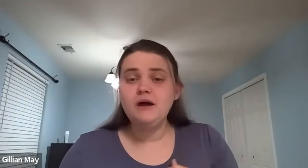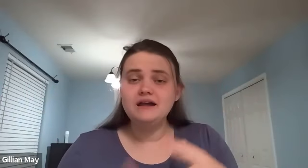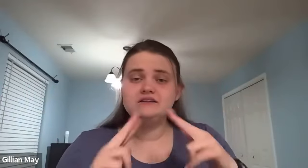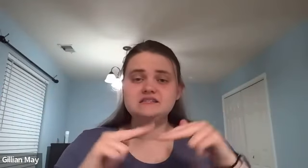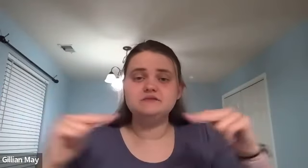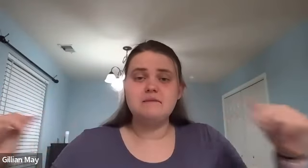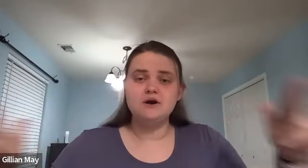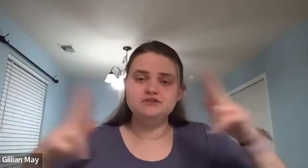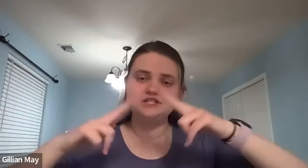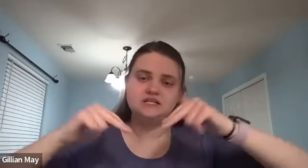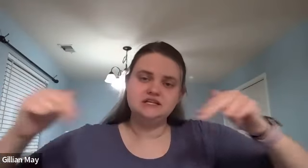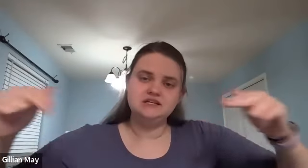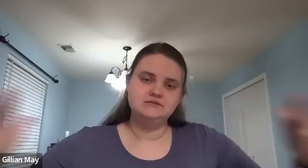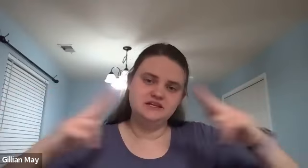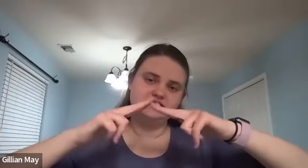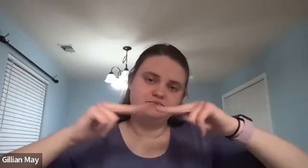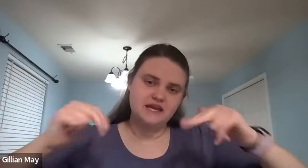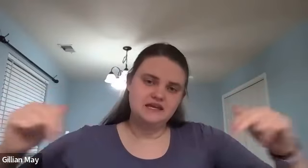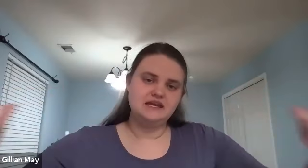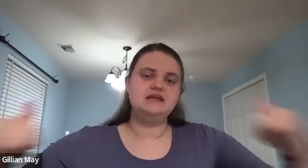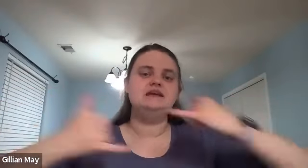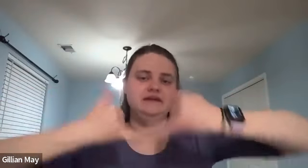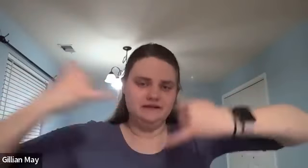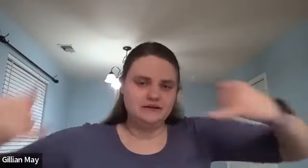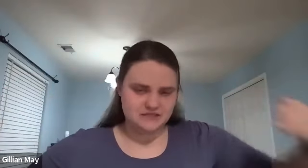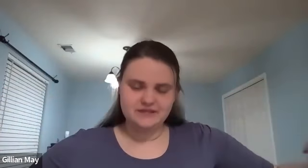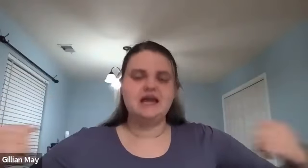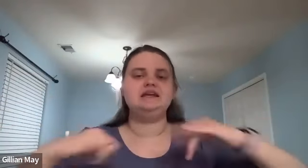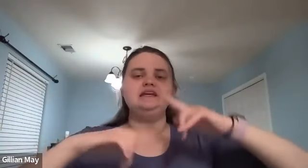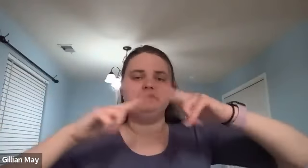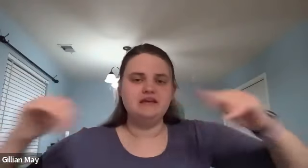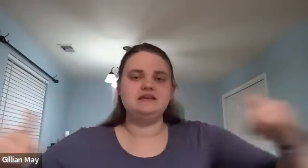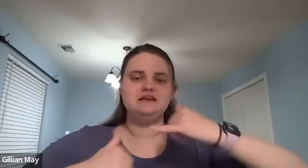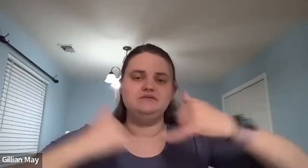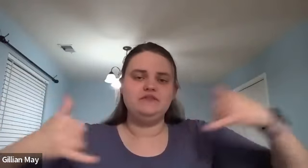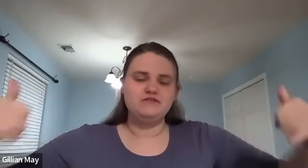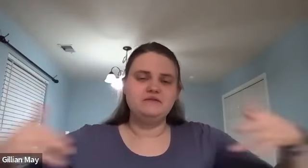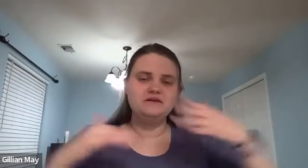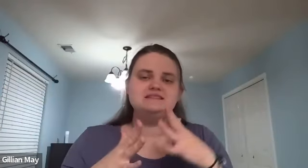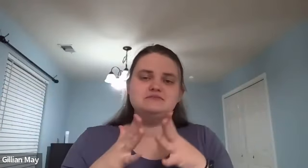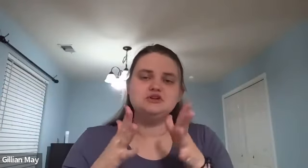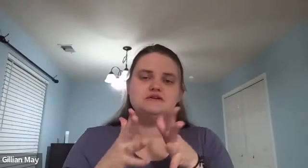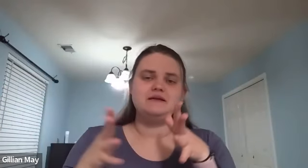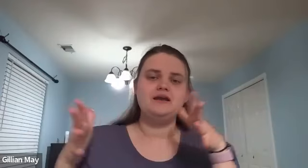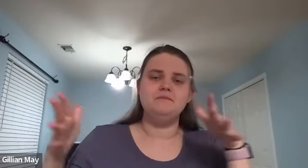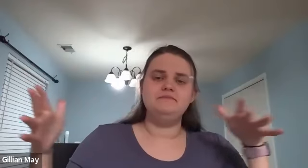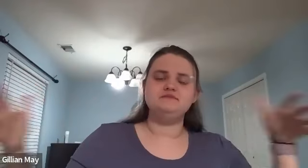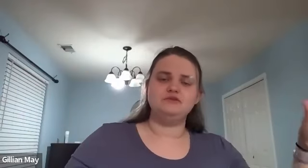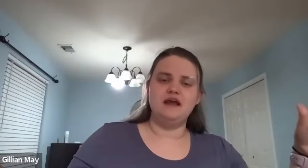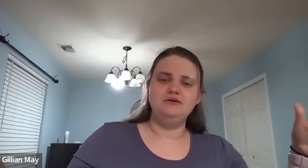I could see with that motion because the bacon, spaghetti, bacon, when they're very similar and they kind of spread out,